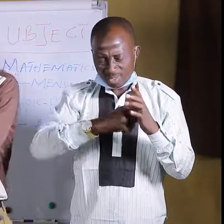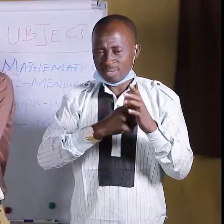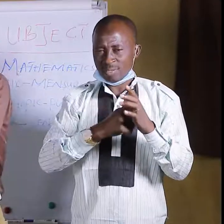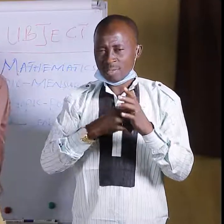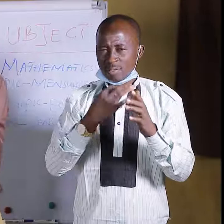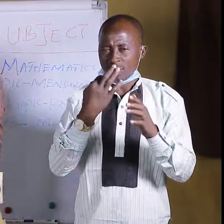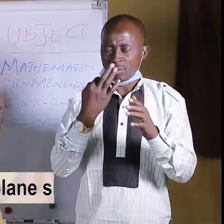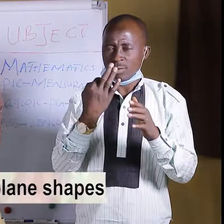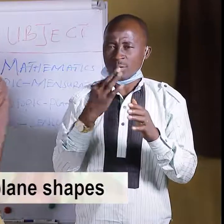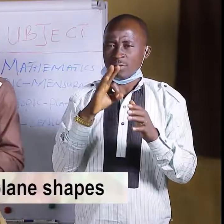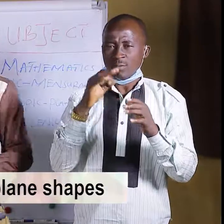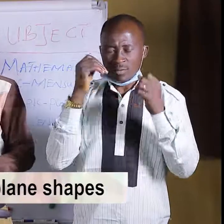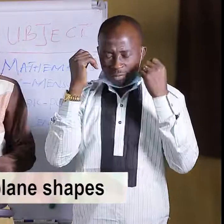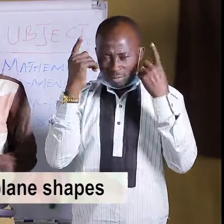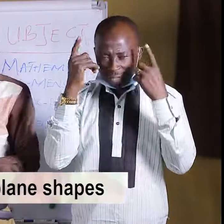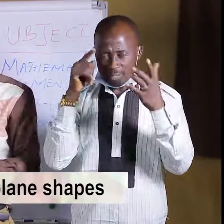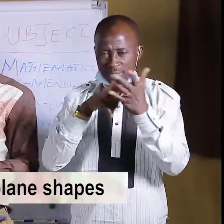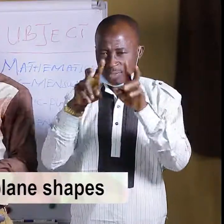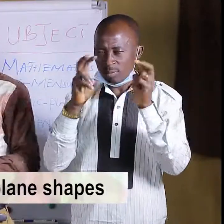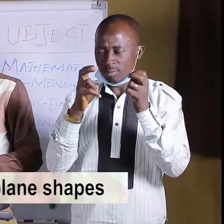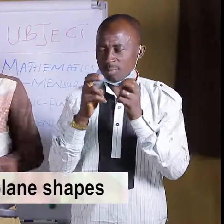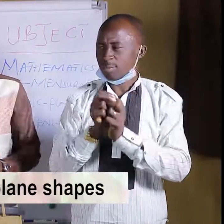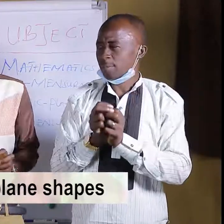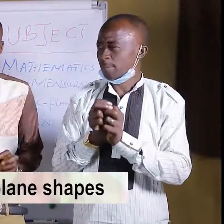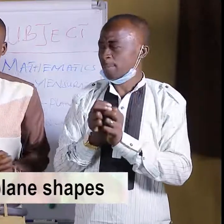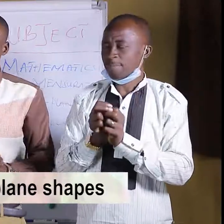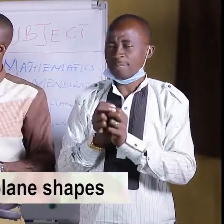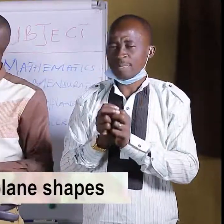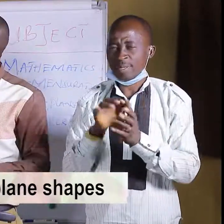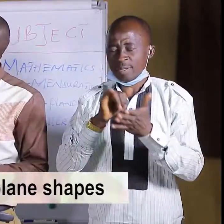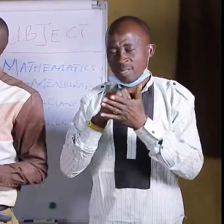of understanding mesuration under the pressure that I've taught you